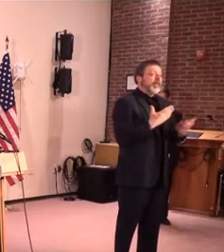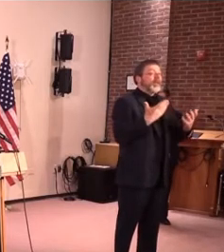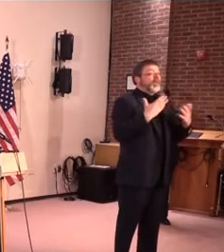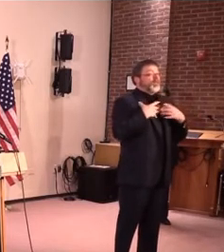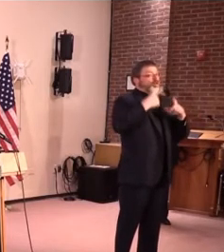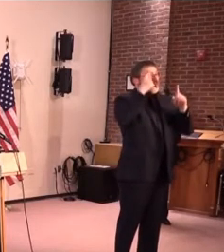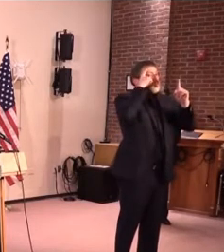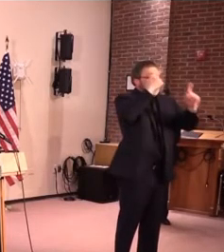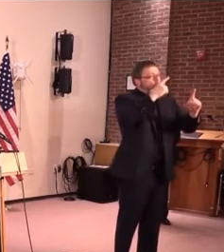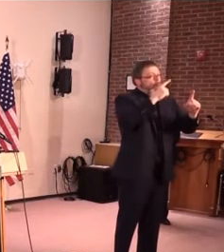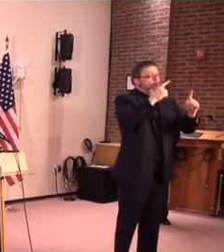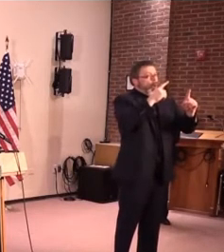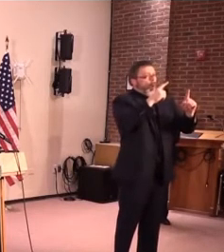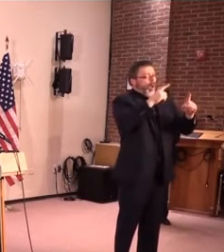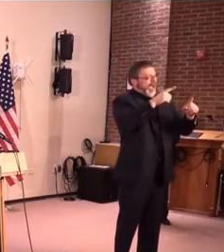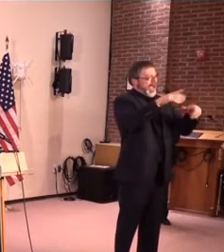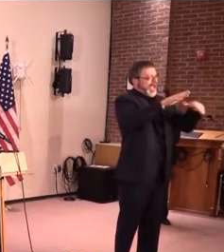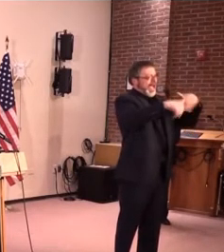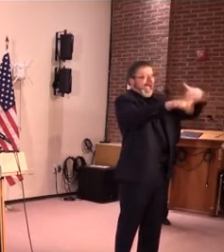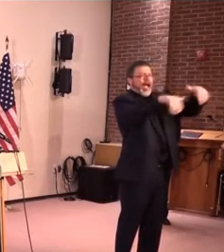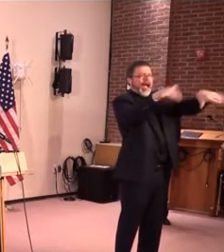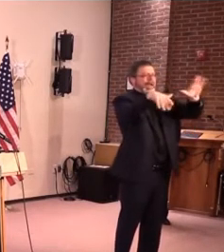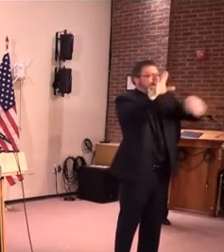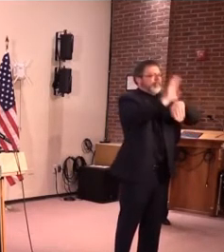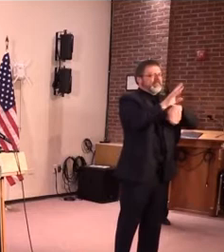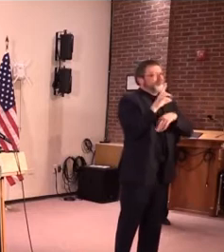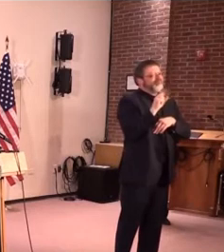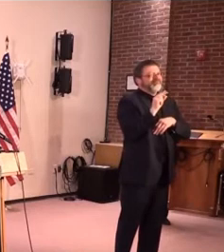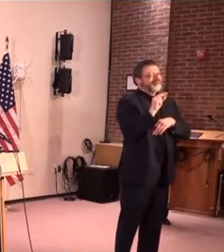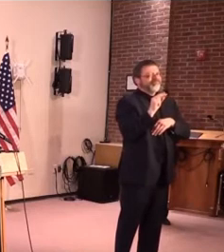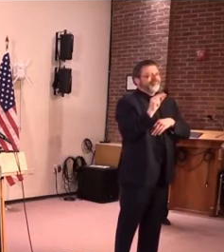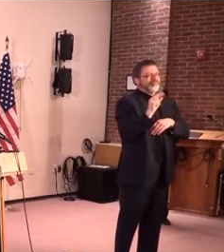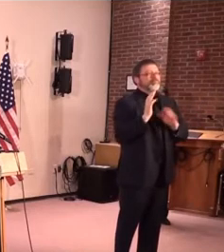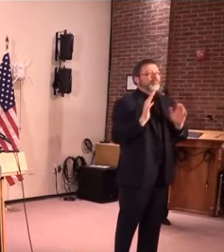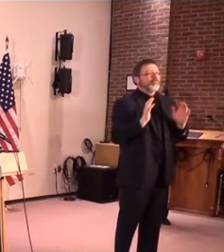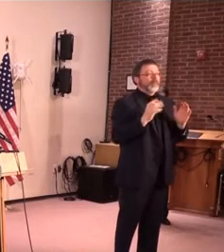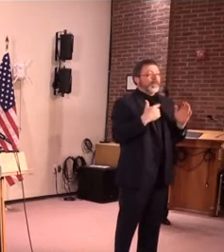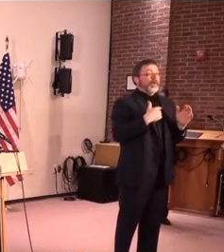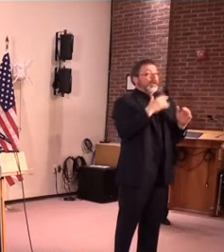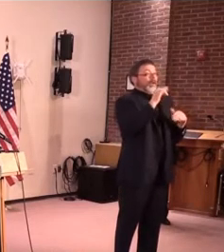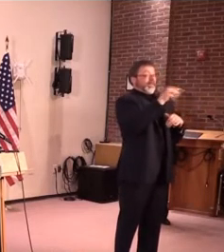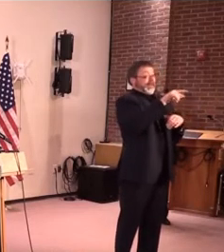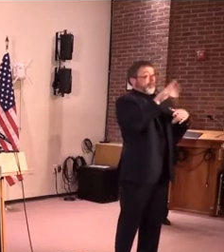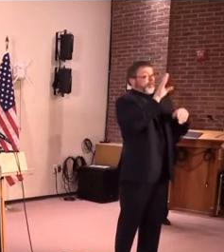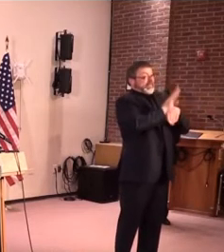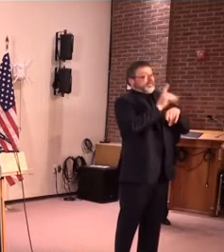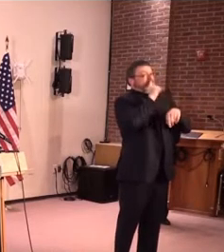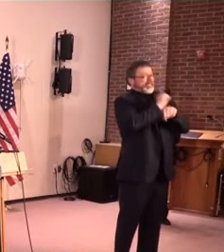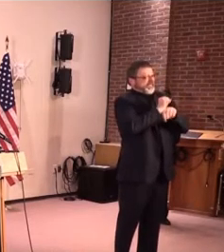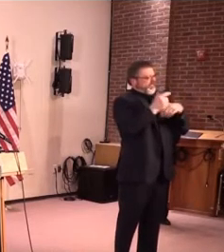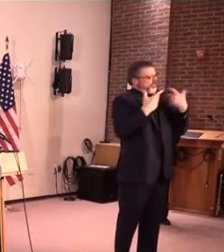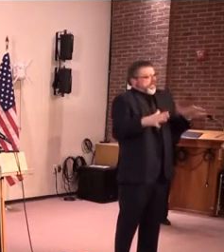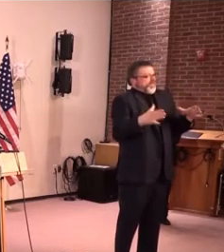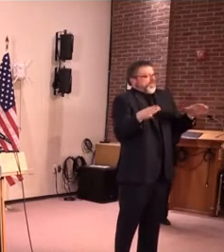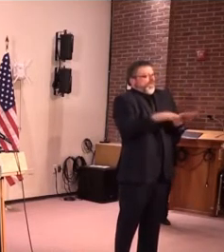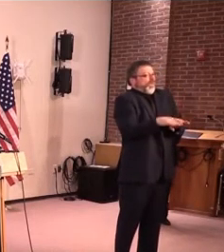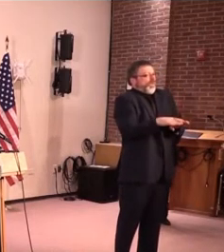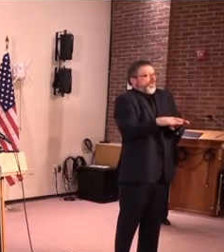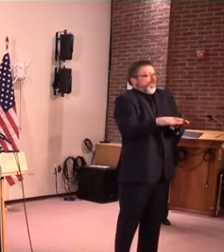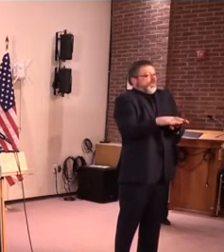if businesses have closed, maybe they could still consider it temporary if they knew that they were able to get this relief, if they